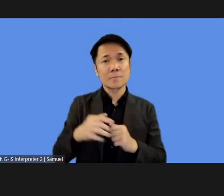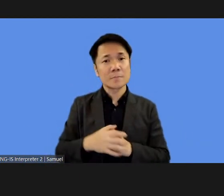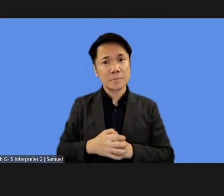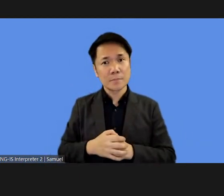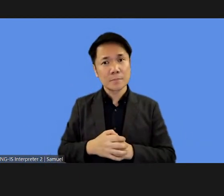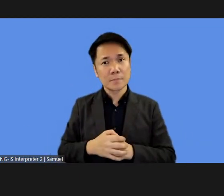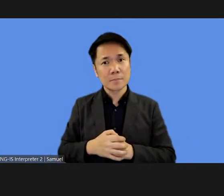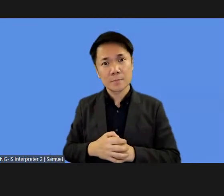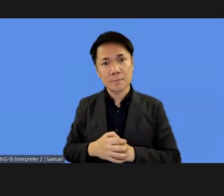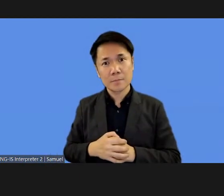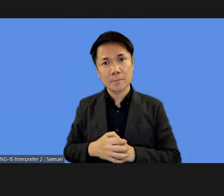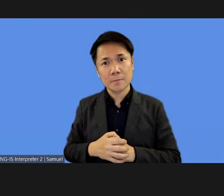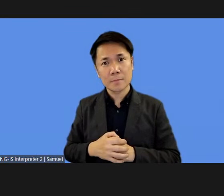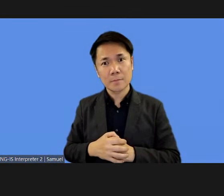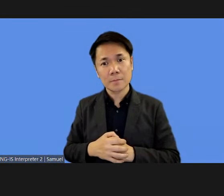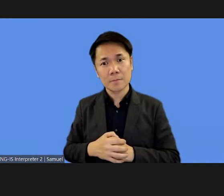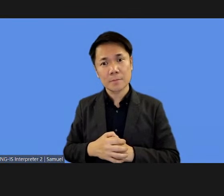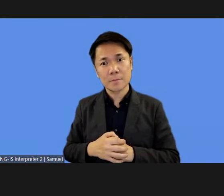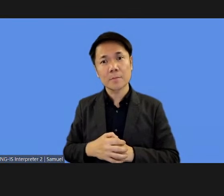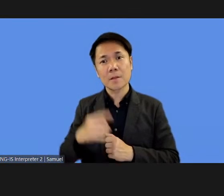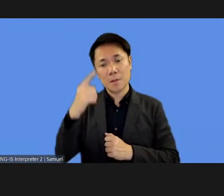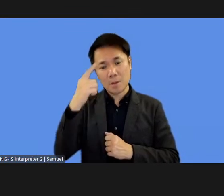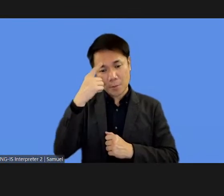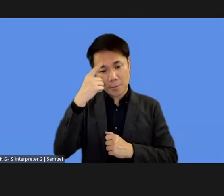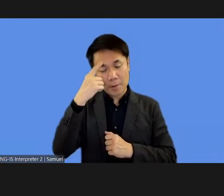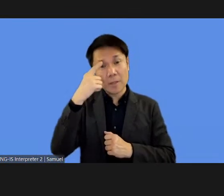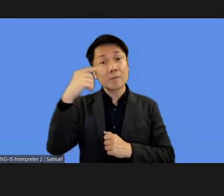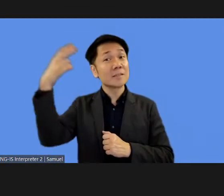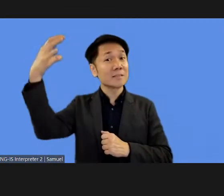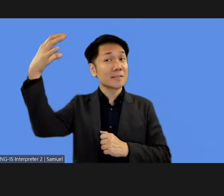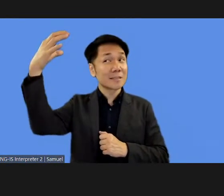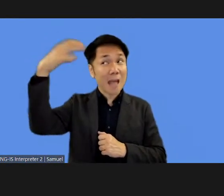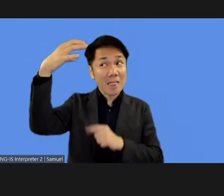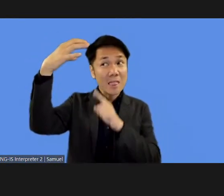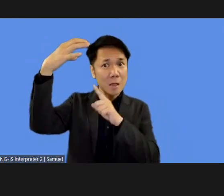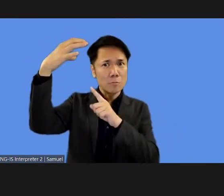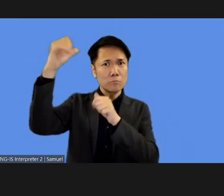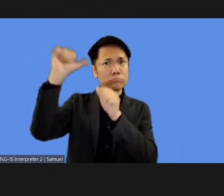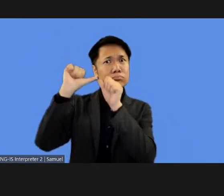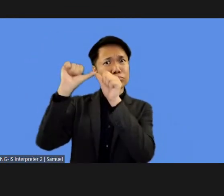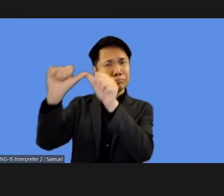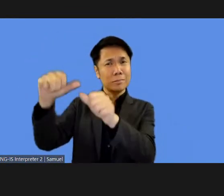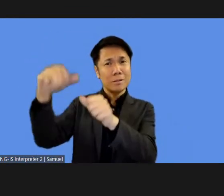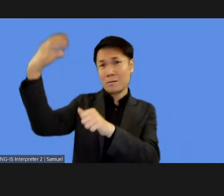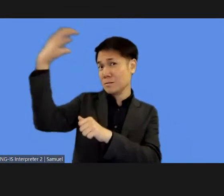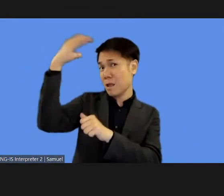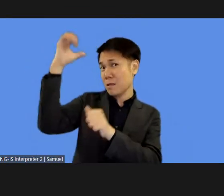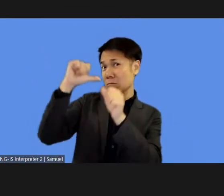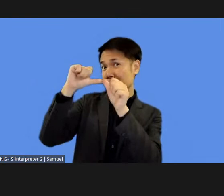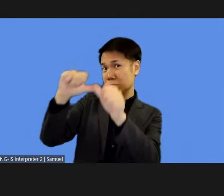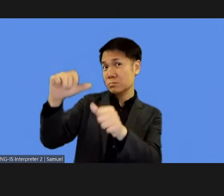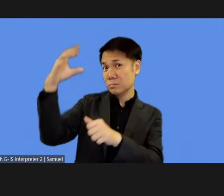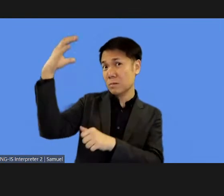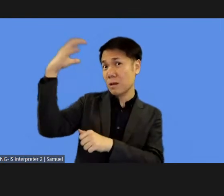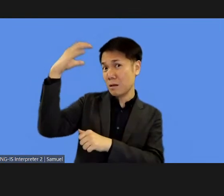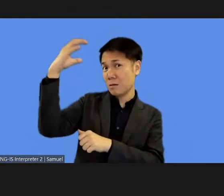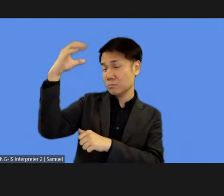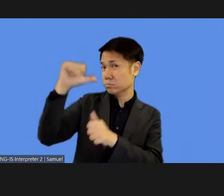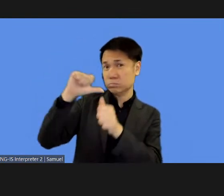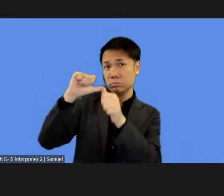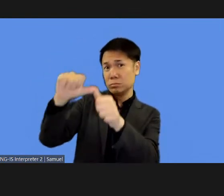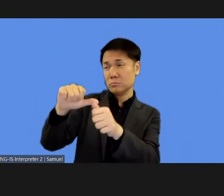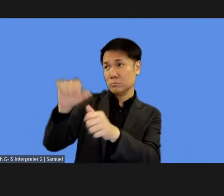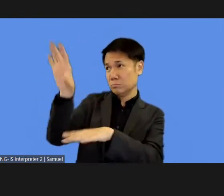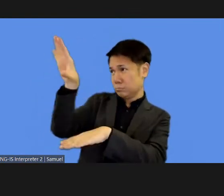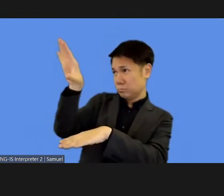resource, and you can tap solar energy to produce and to overproduce. Of course, you have the impact